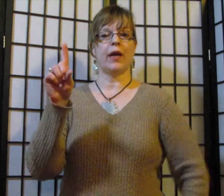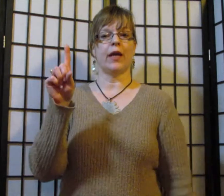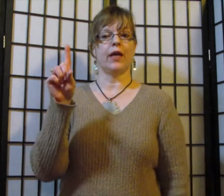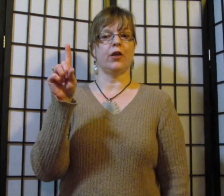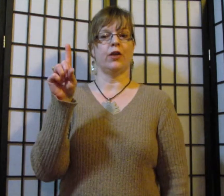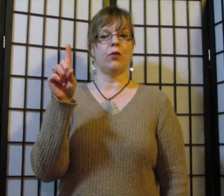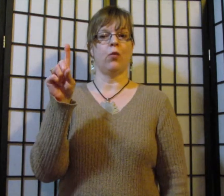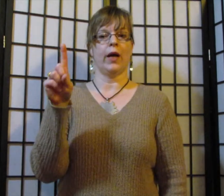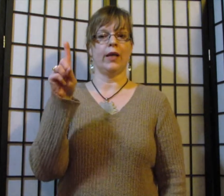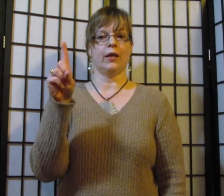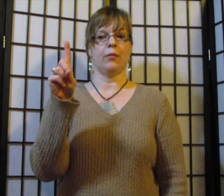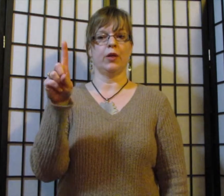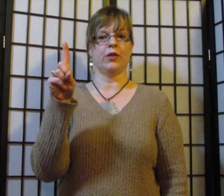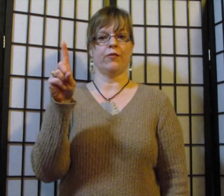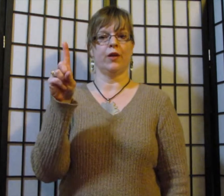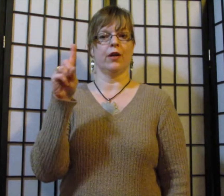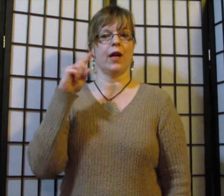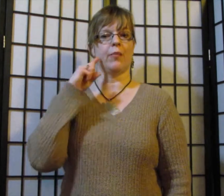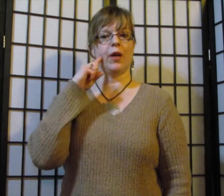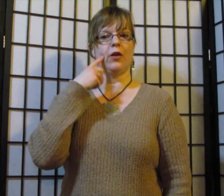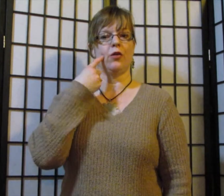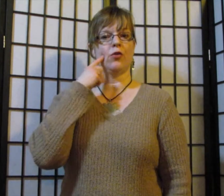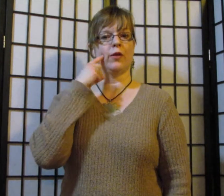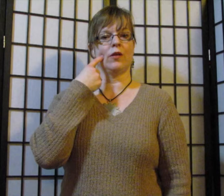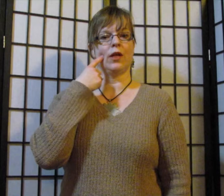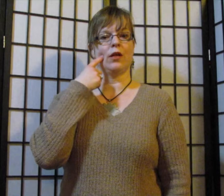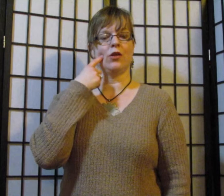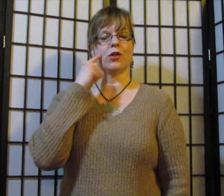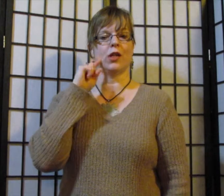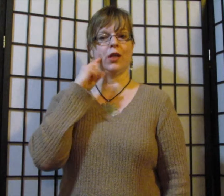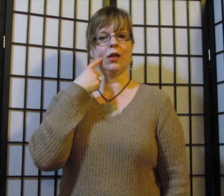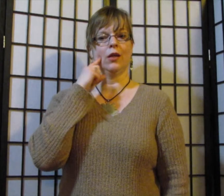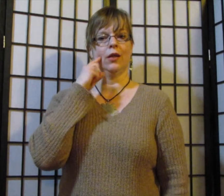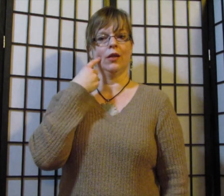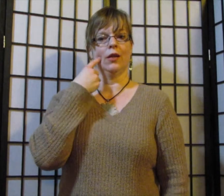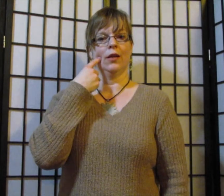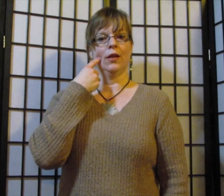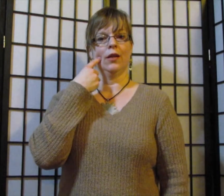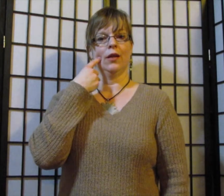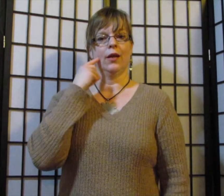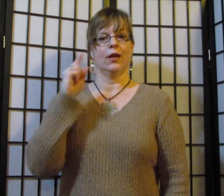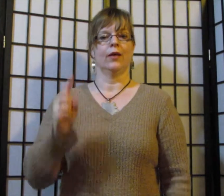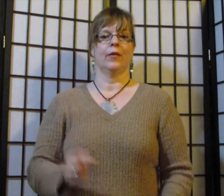make candy you need one pointer finger up and you twist it in your cheek.